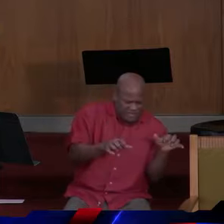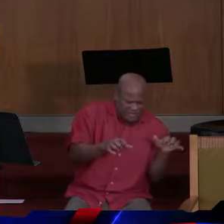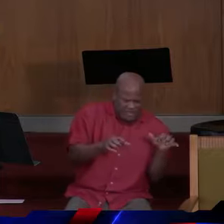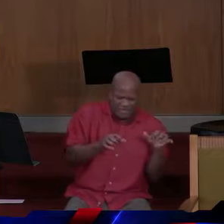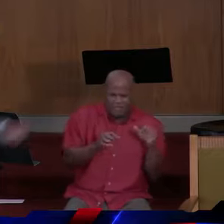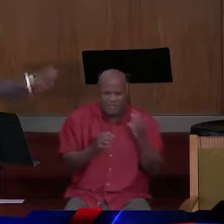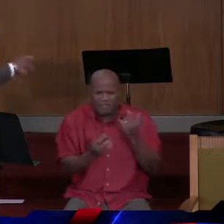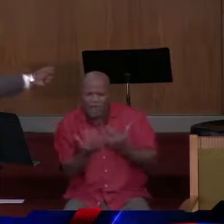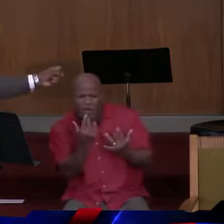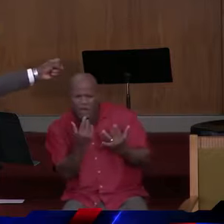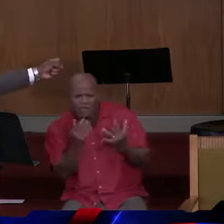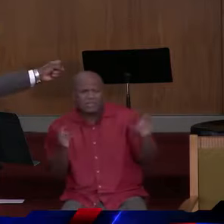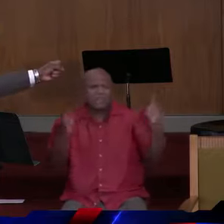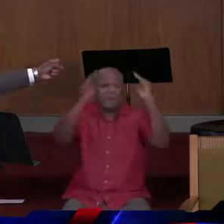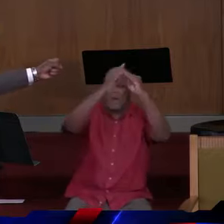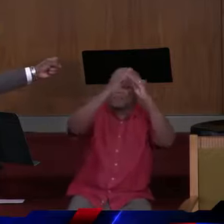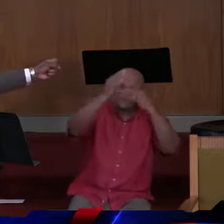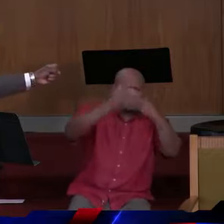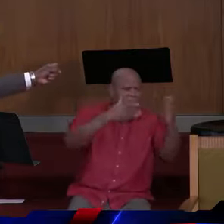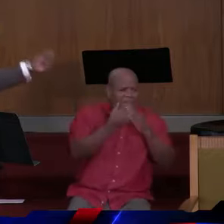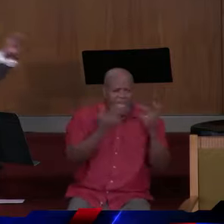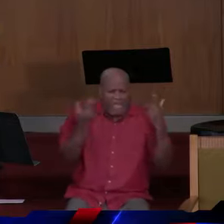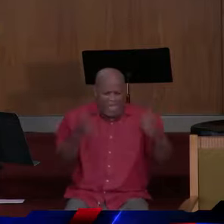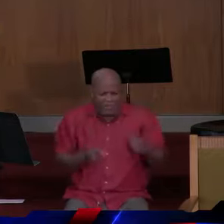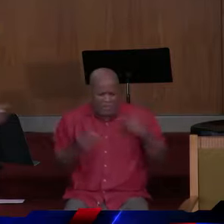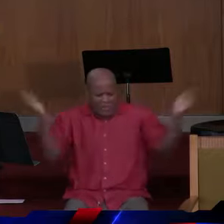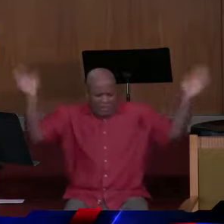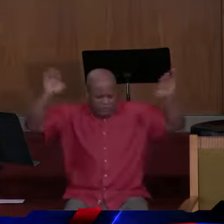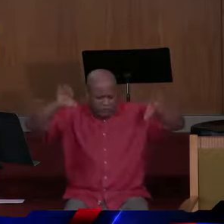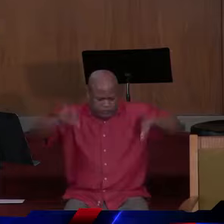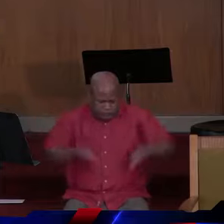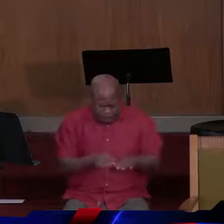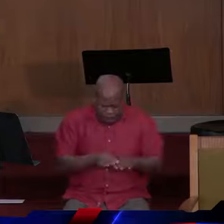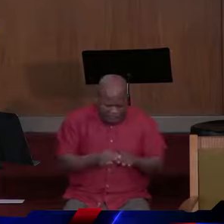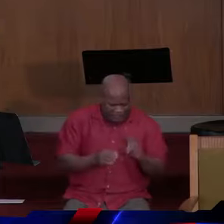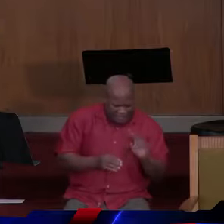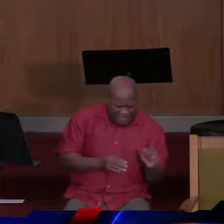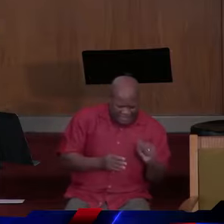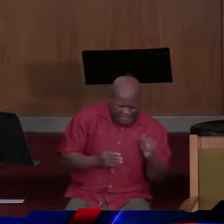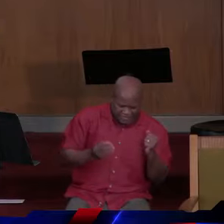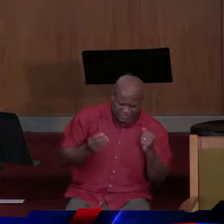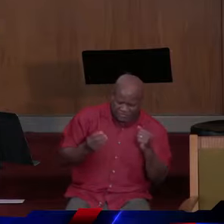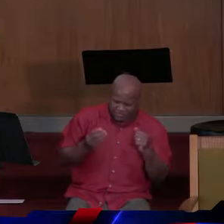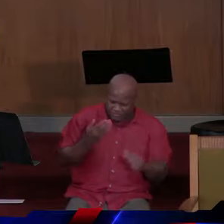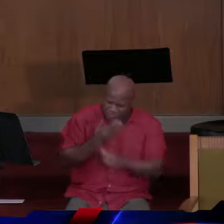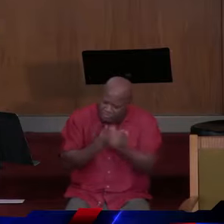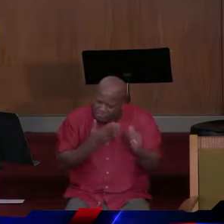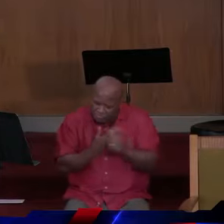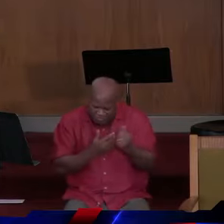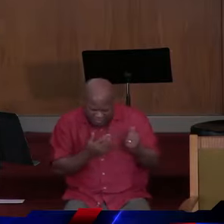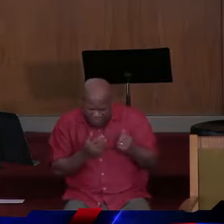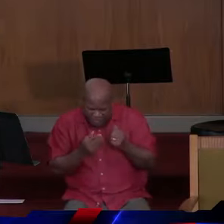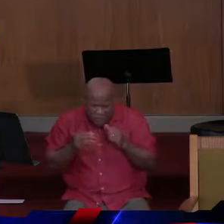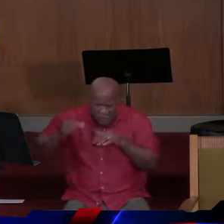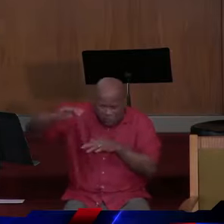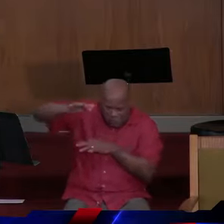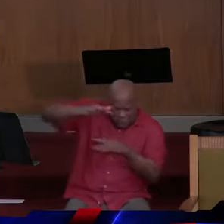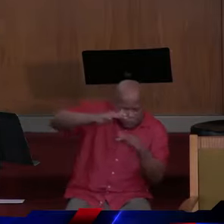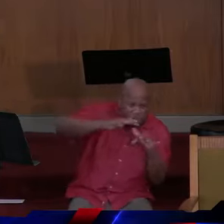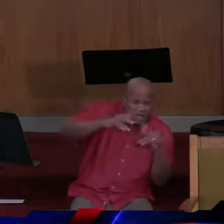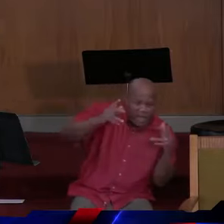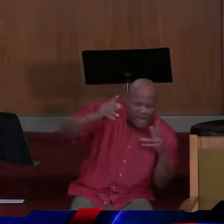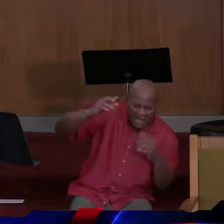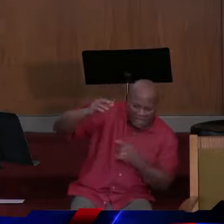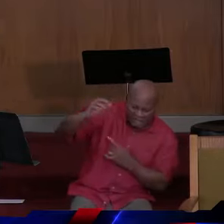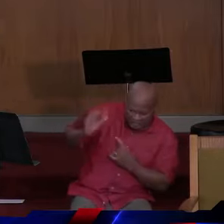in the valley. Yea, though I walk through the valley of the shadow of death, God is with me.